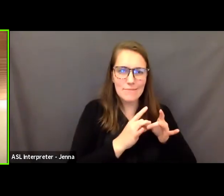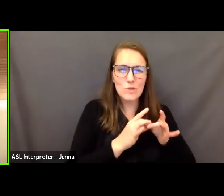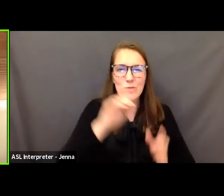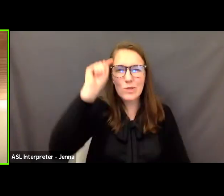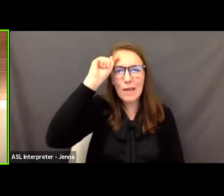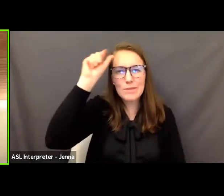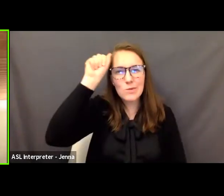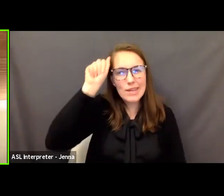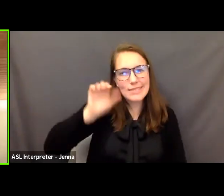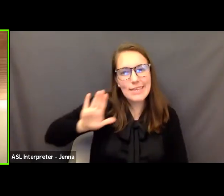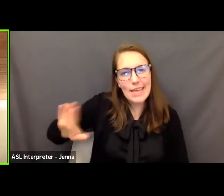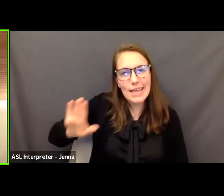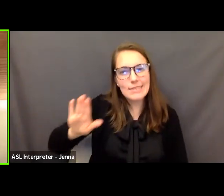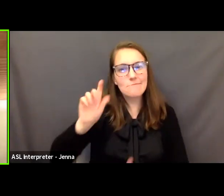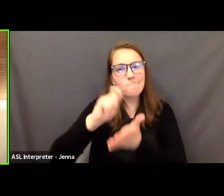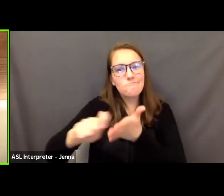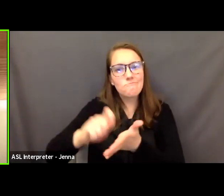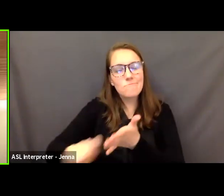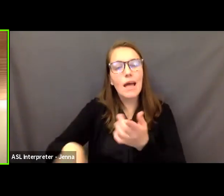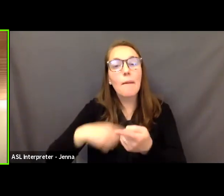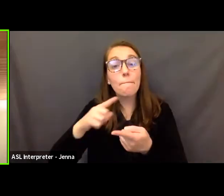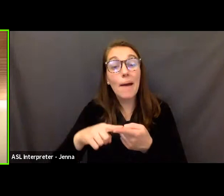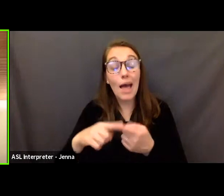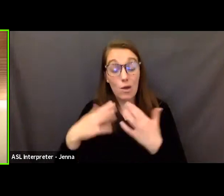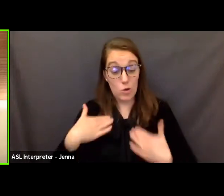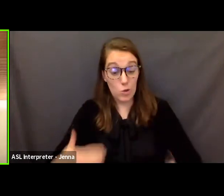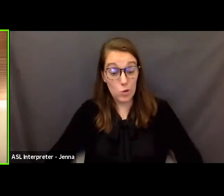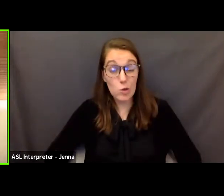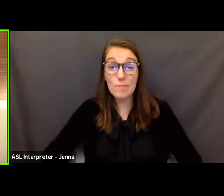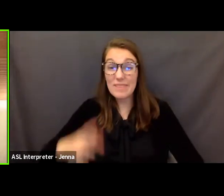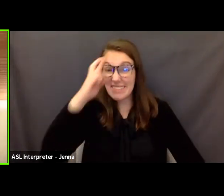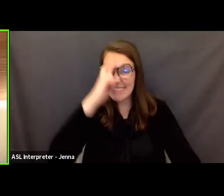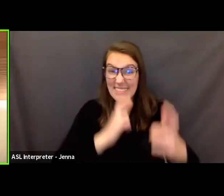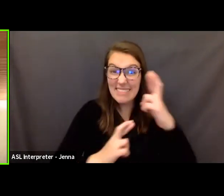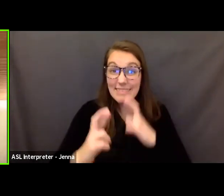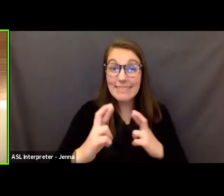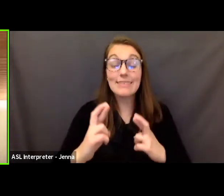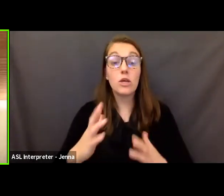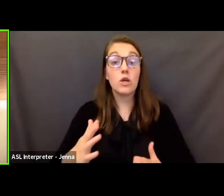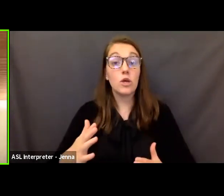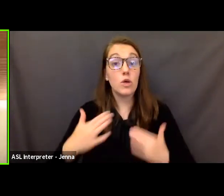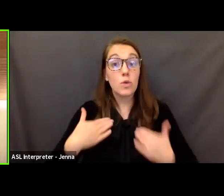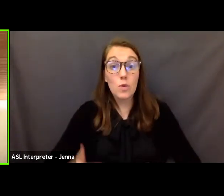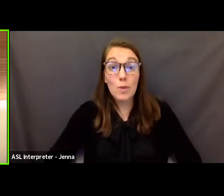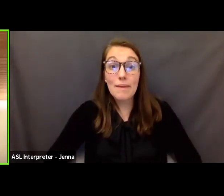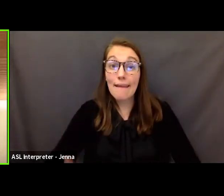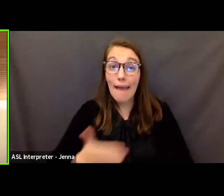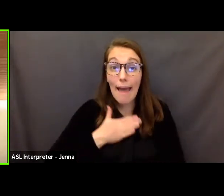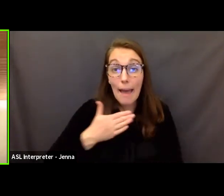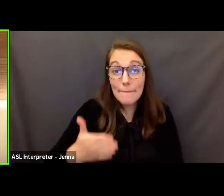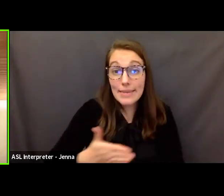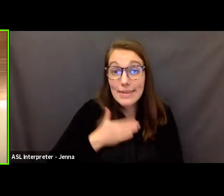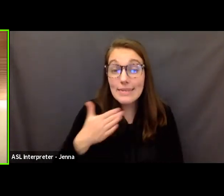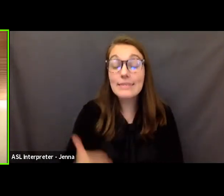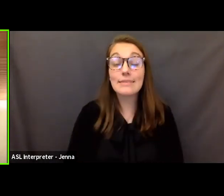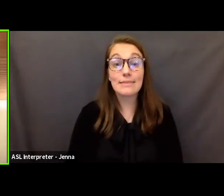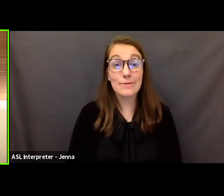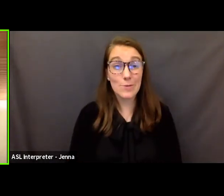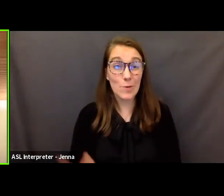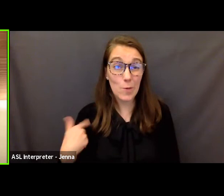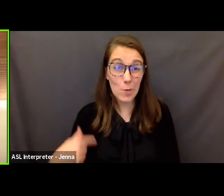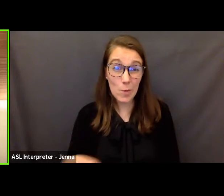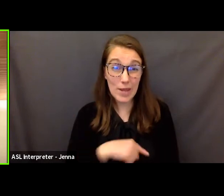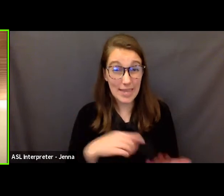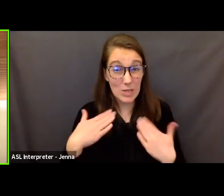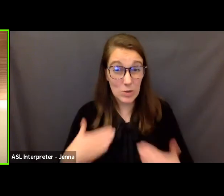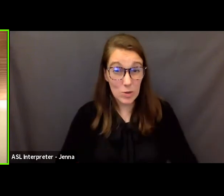dignity and human happiness that takes for granted the fact that sometimes we human beings, we lack the use of